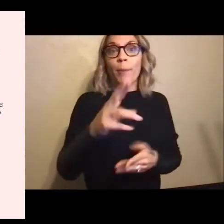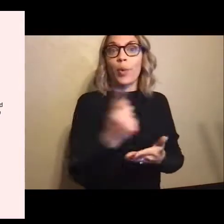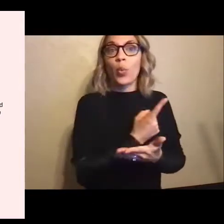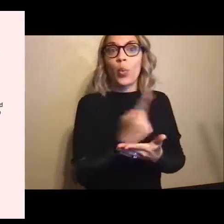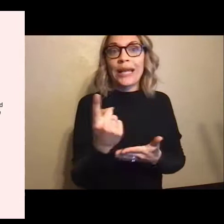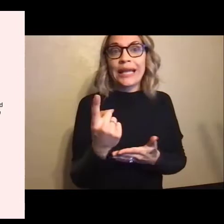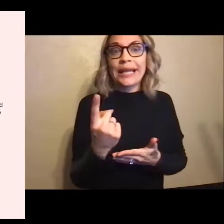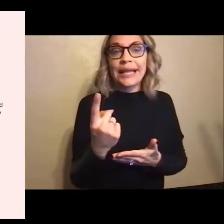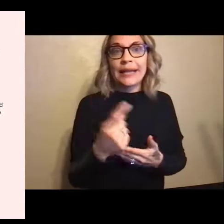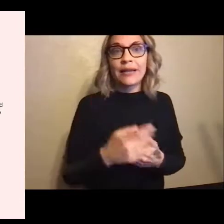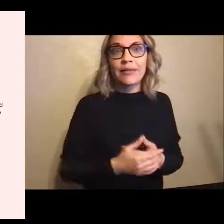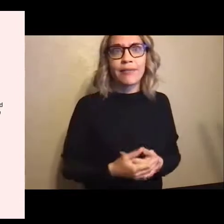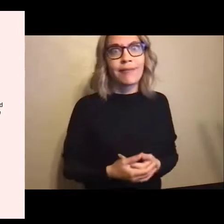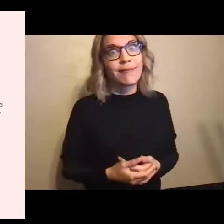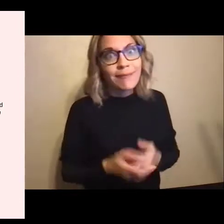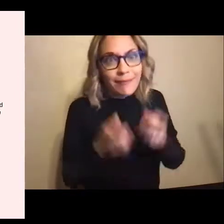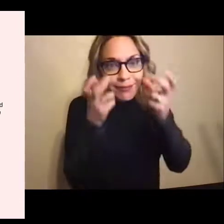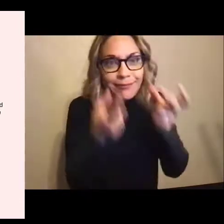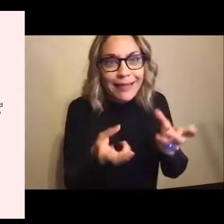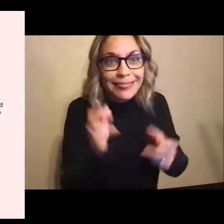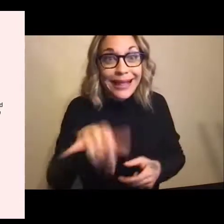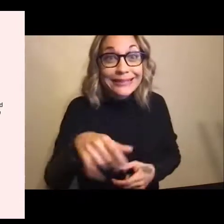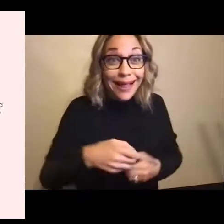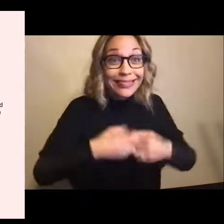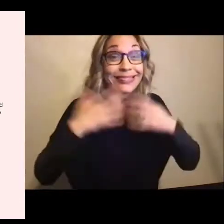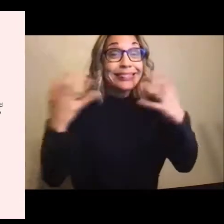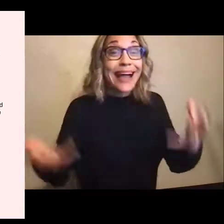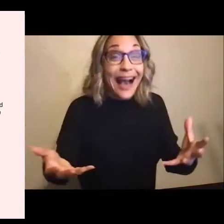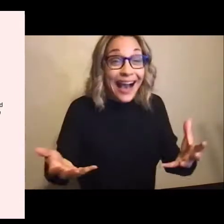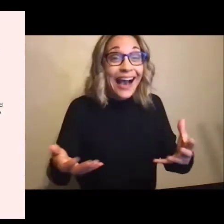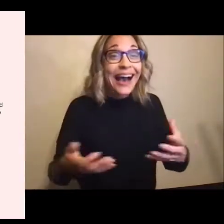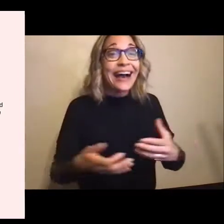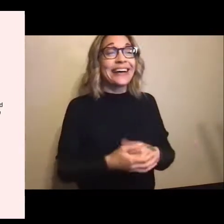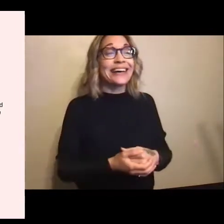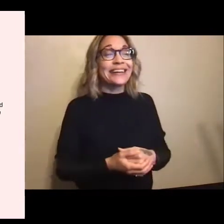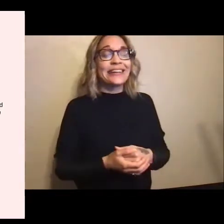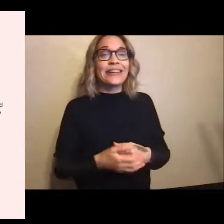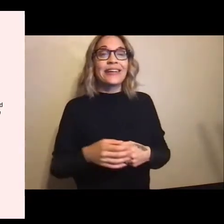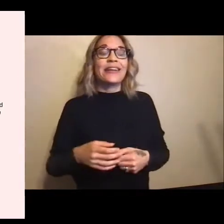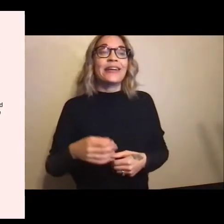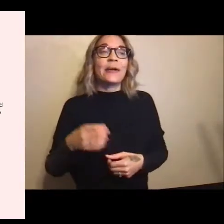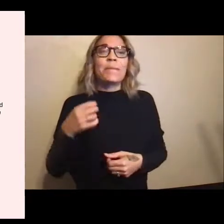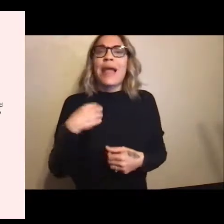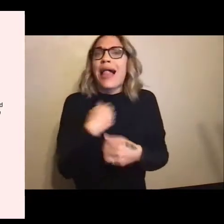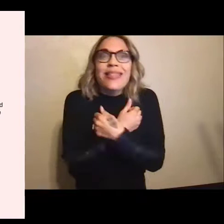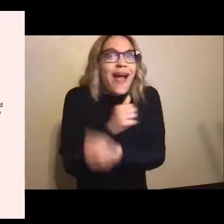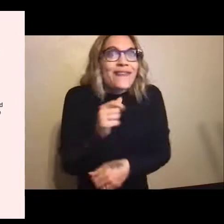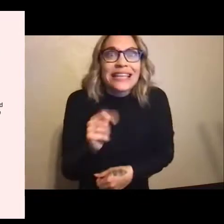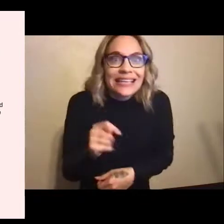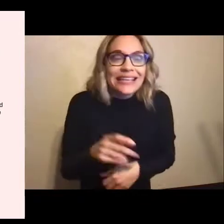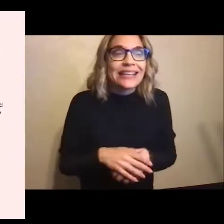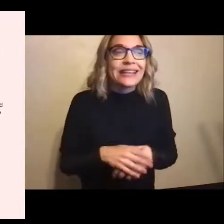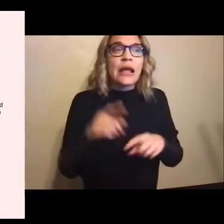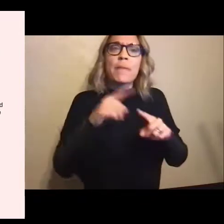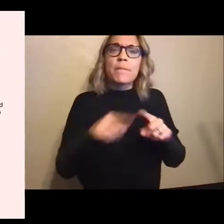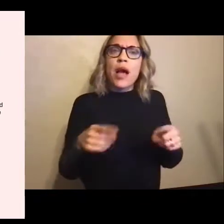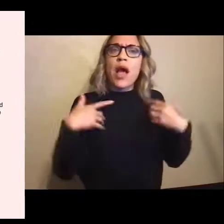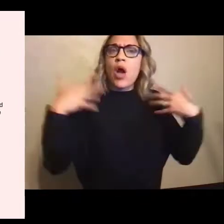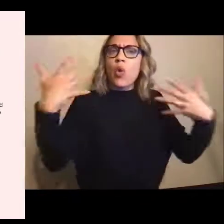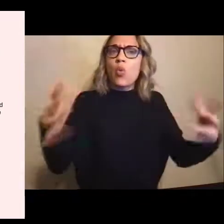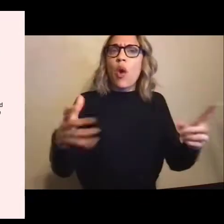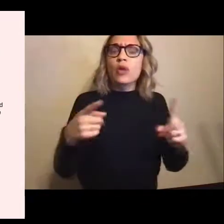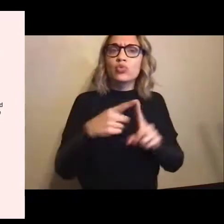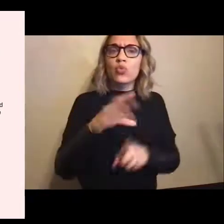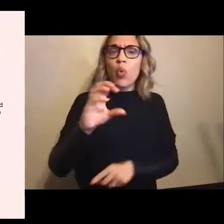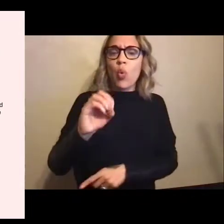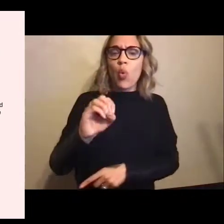to 12 new people every week. Can you imagine? That's so much. I love it. I